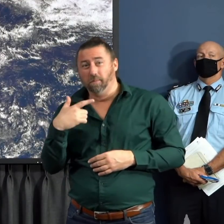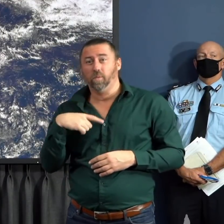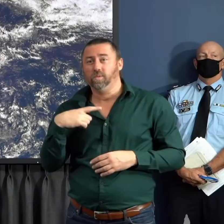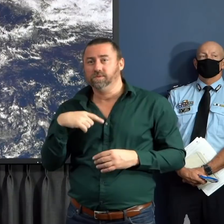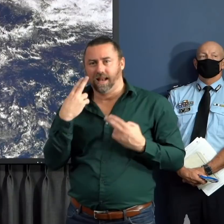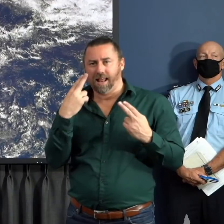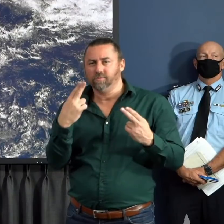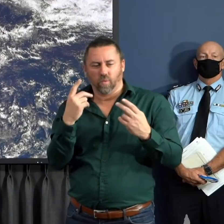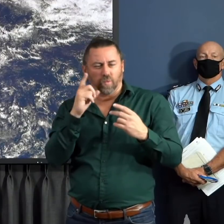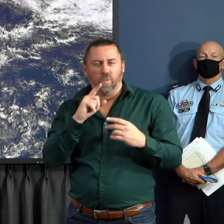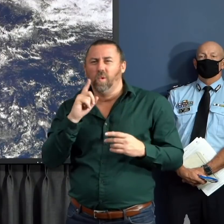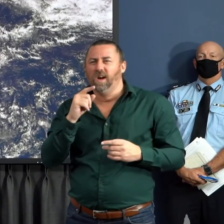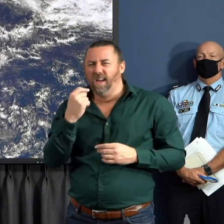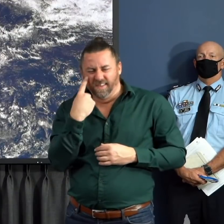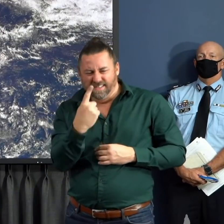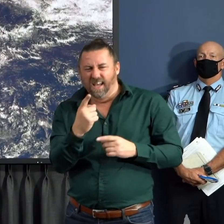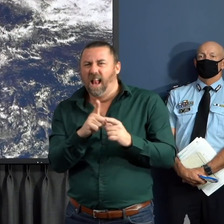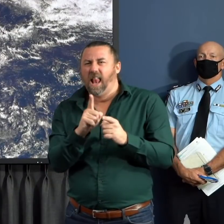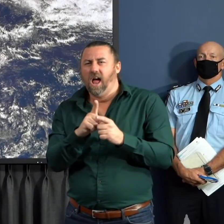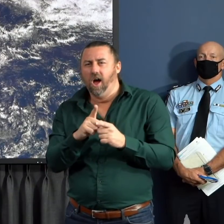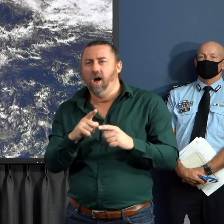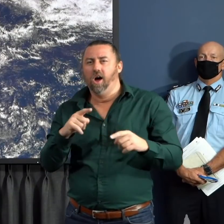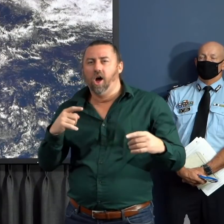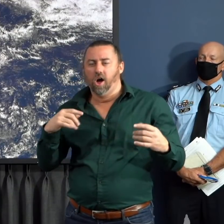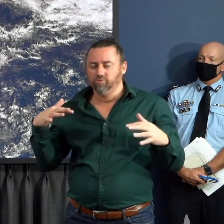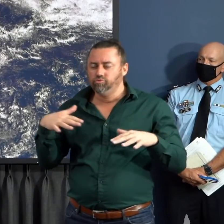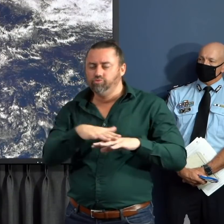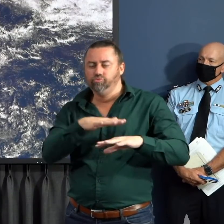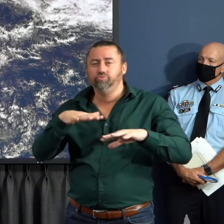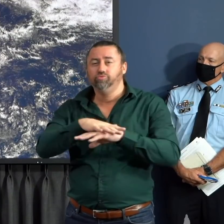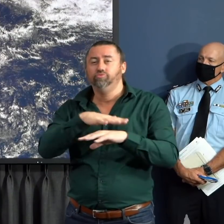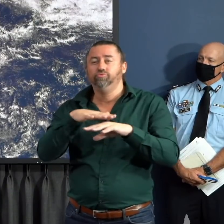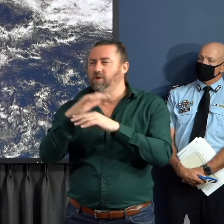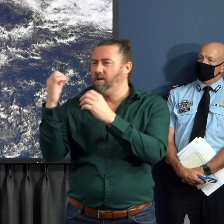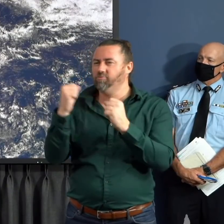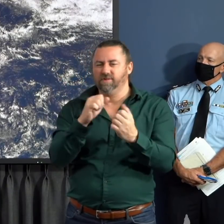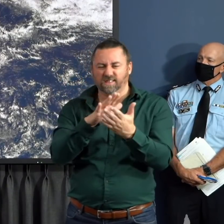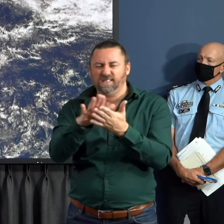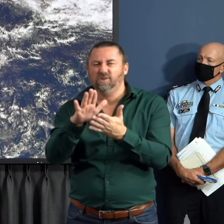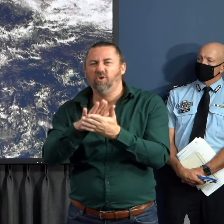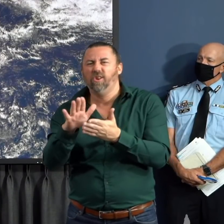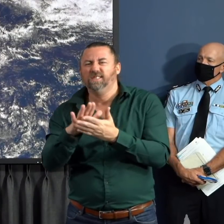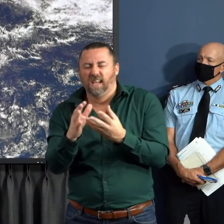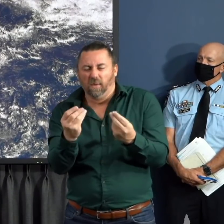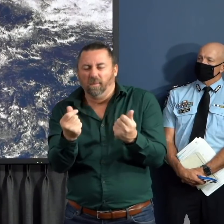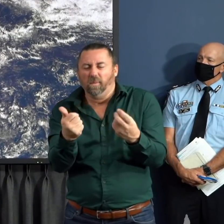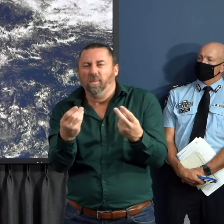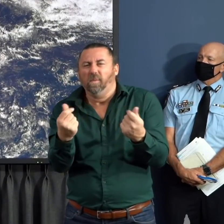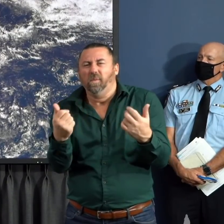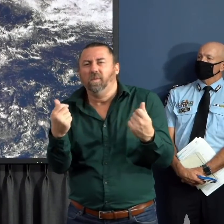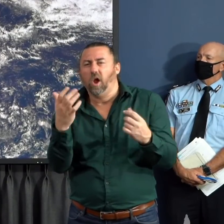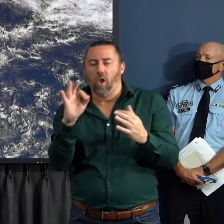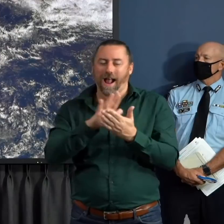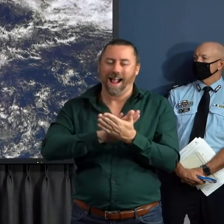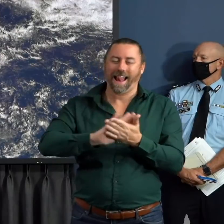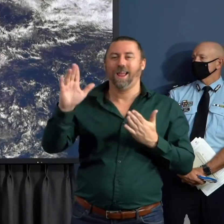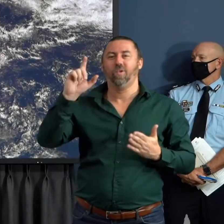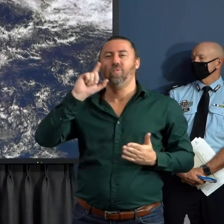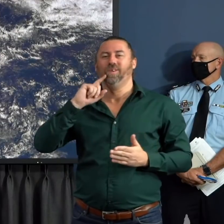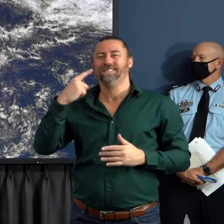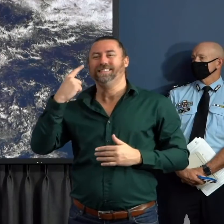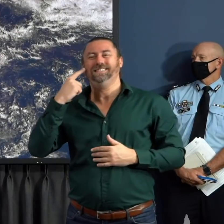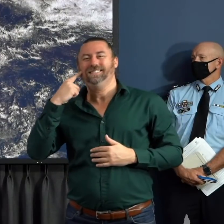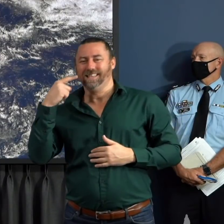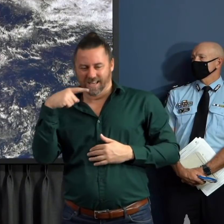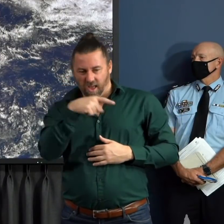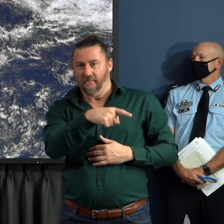in the water when the water gets stirred up from all the detritus and other matters that come through into the water